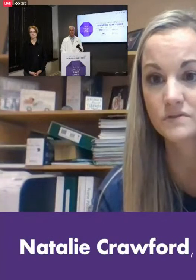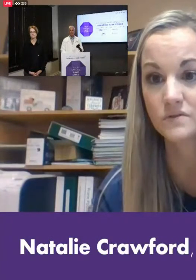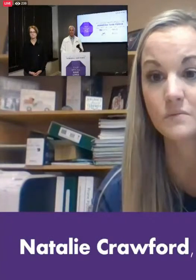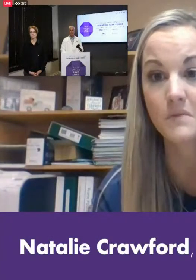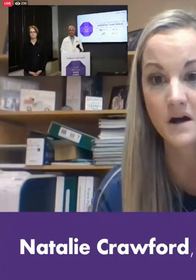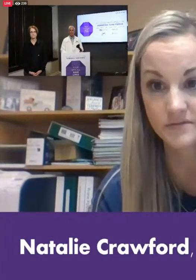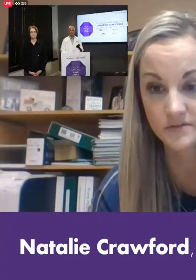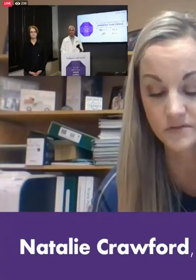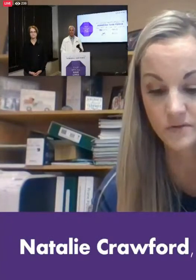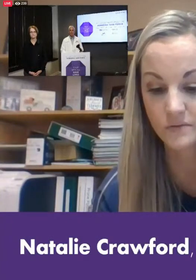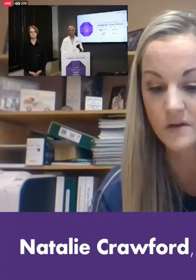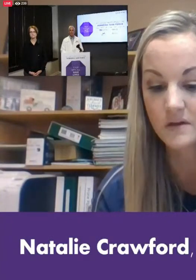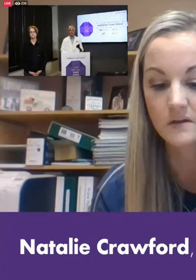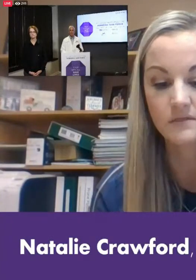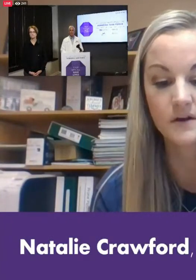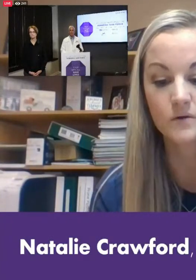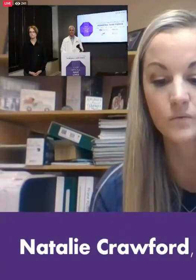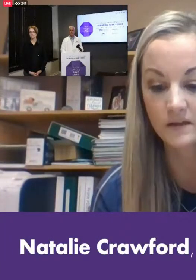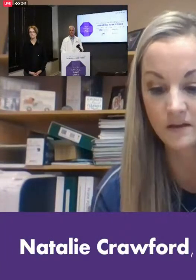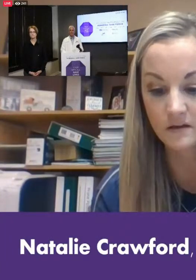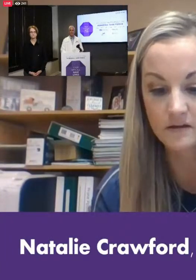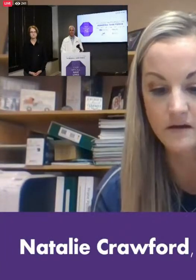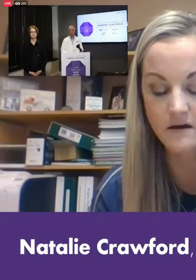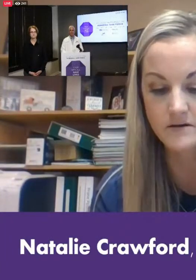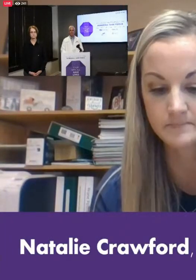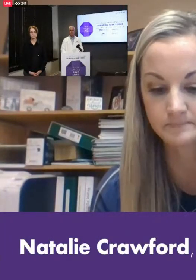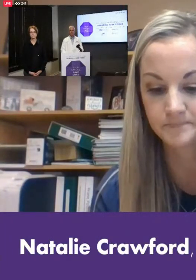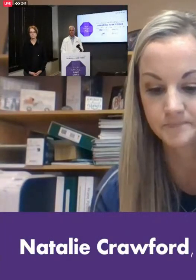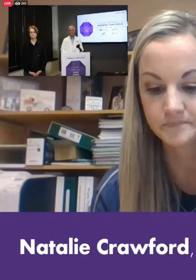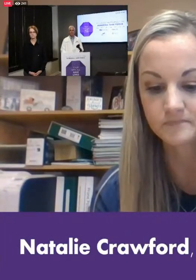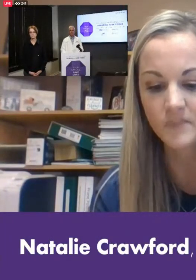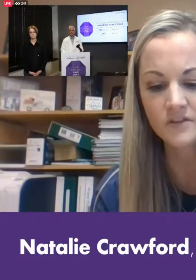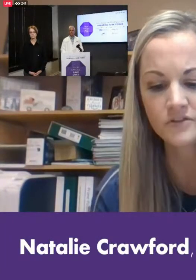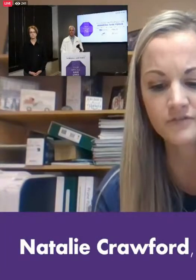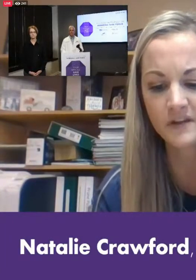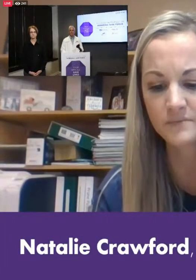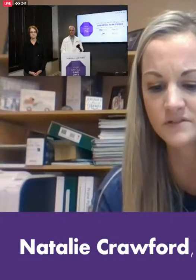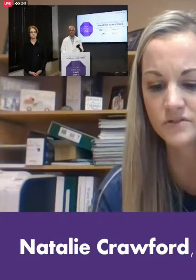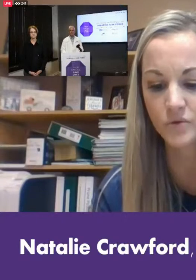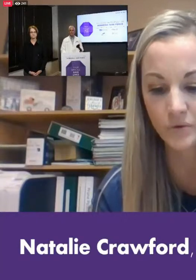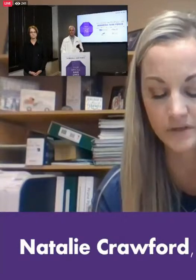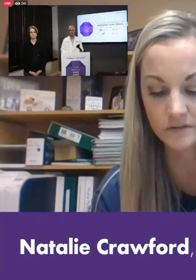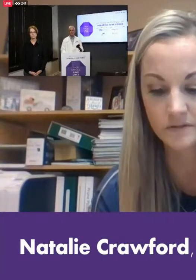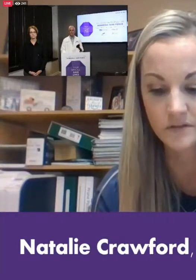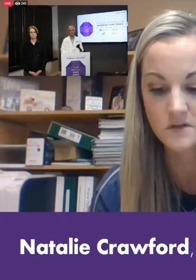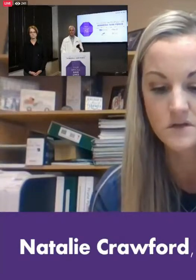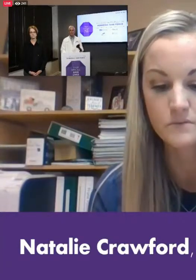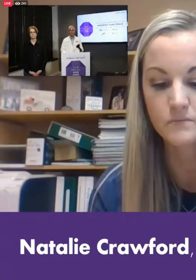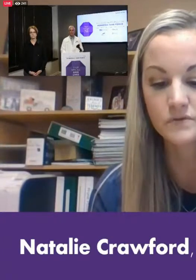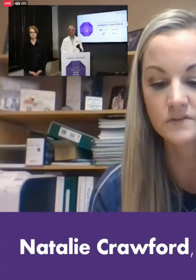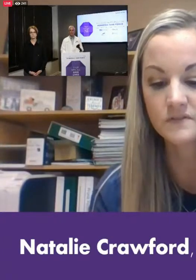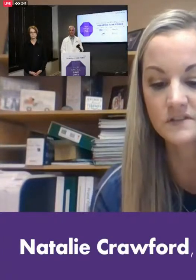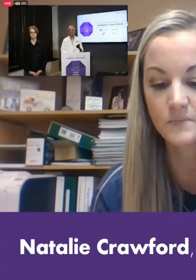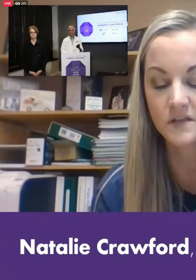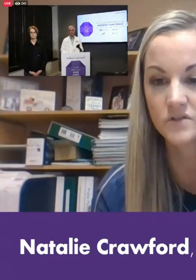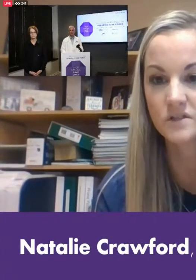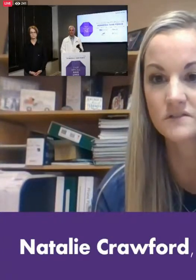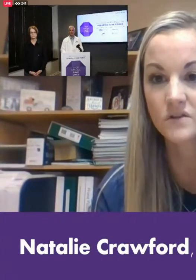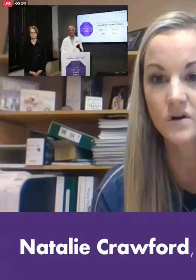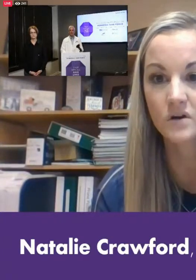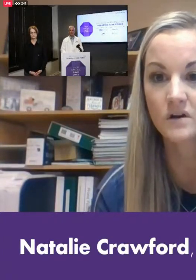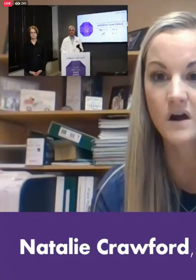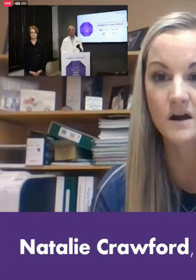sometimes upwards to a month. So they are weak. Their families are torn. Most of